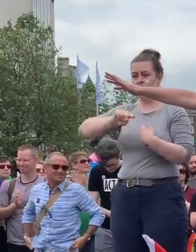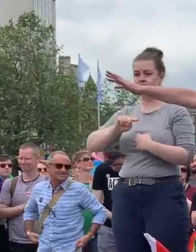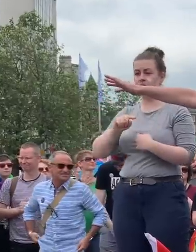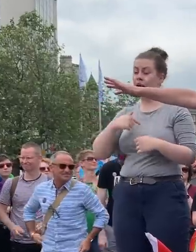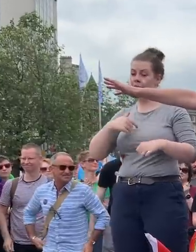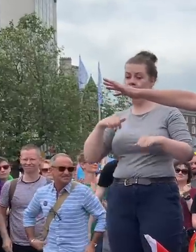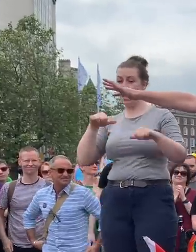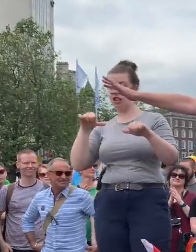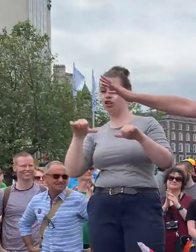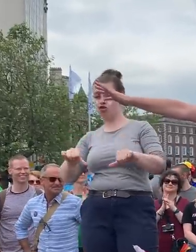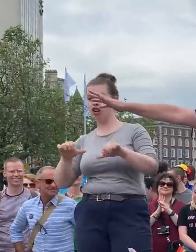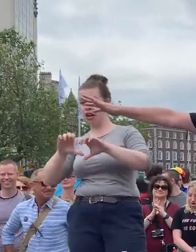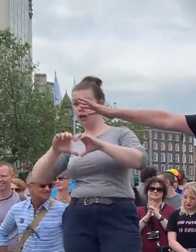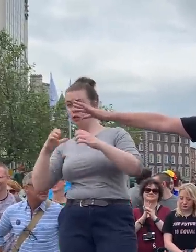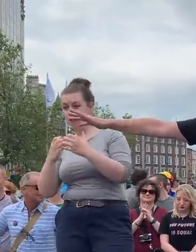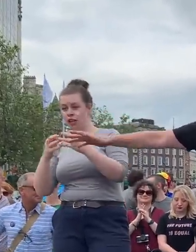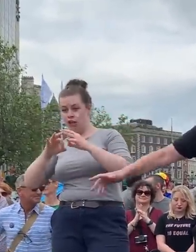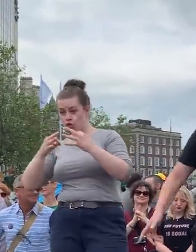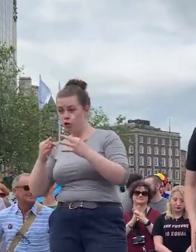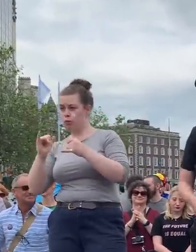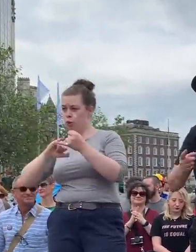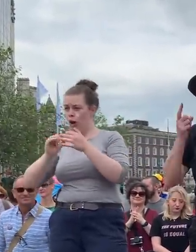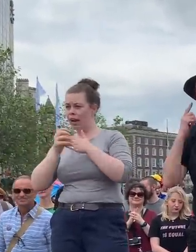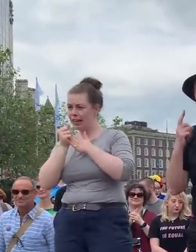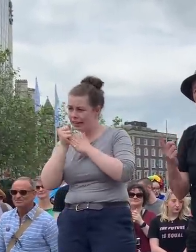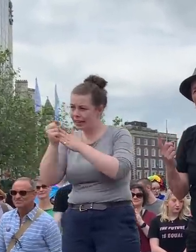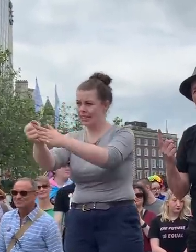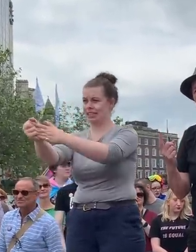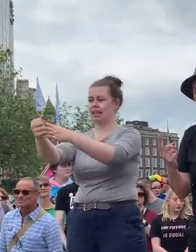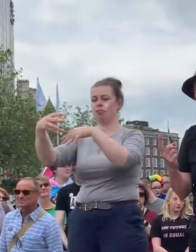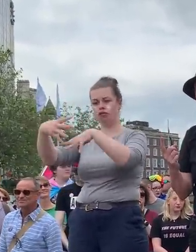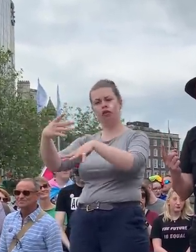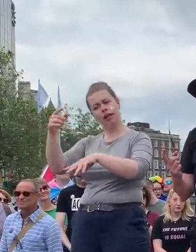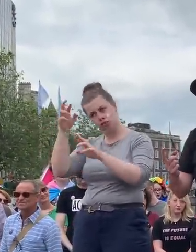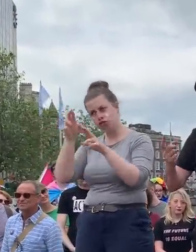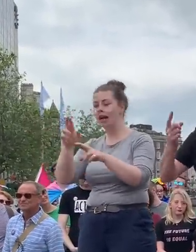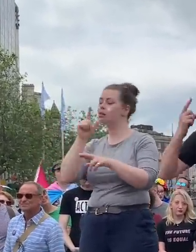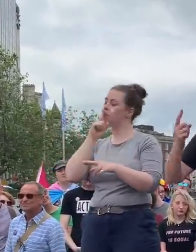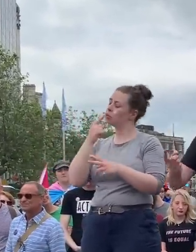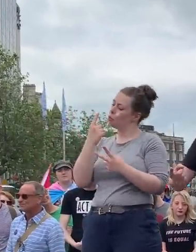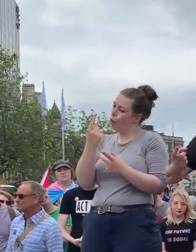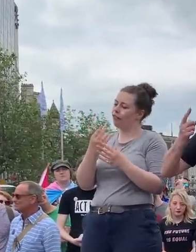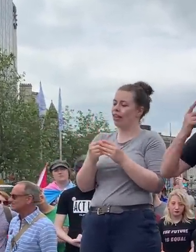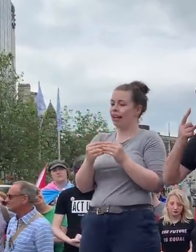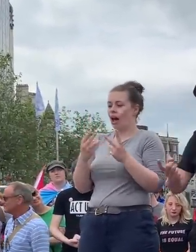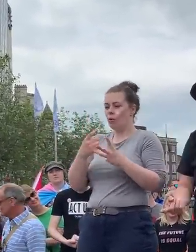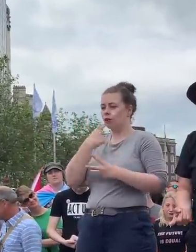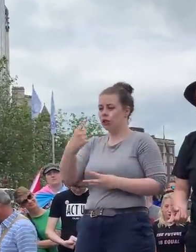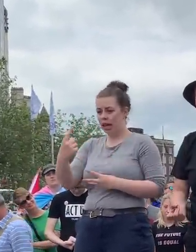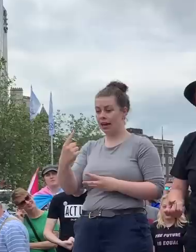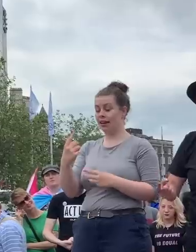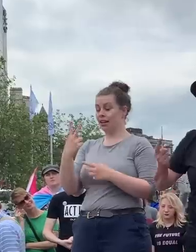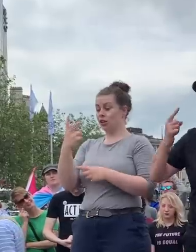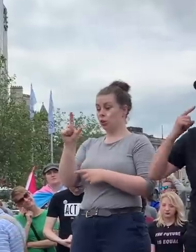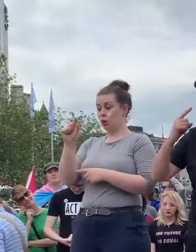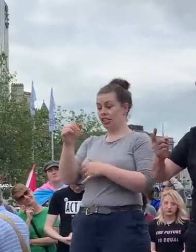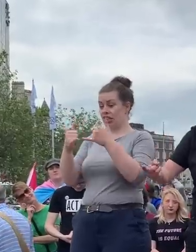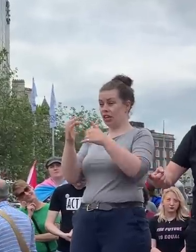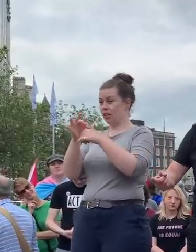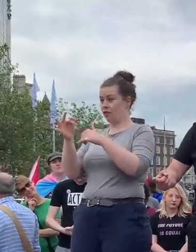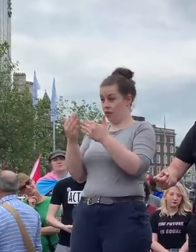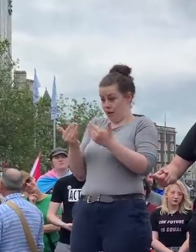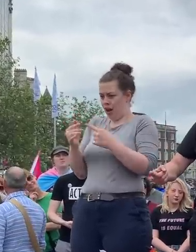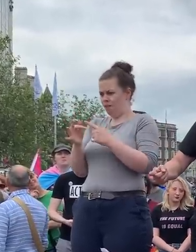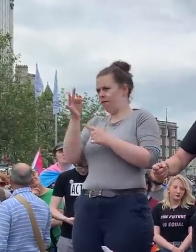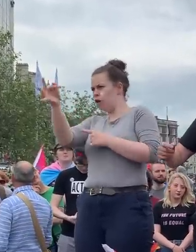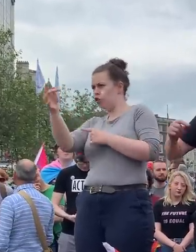Said about the community groups that are leading the parade, but there is one thing that I want to tell you, and that is 20 years from now or 30